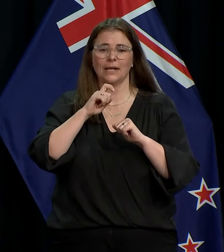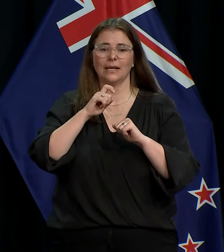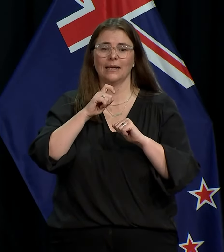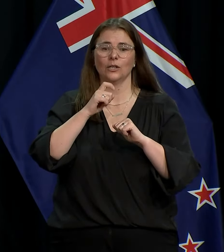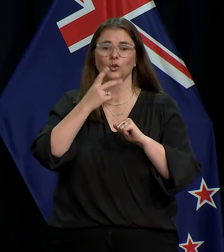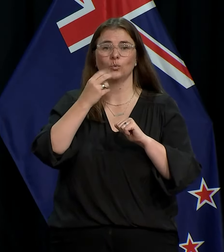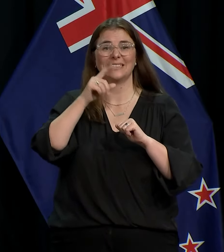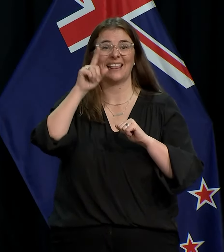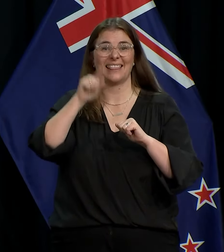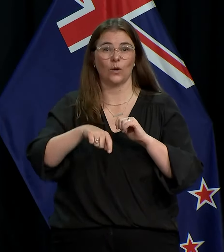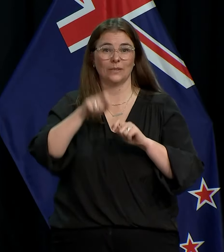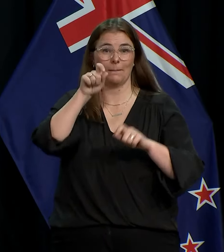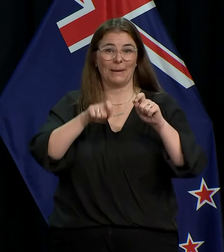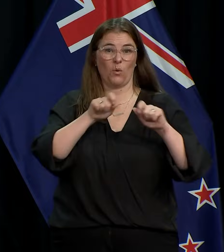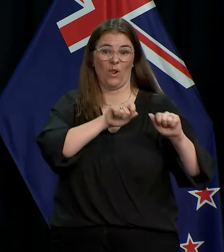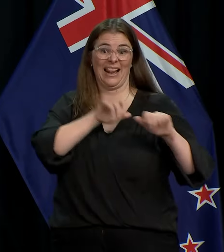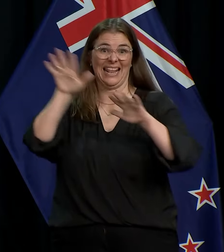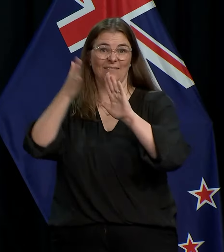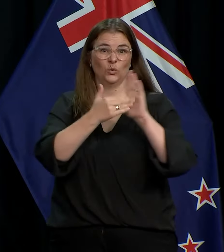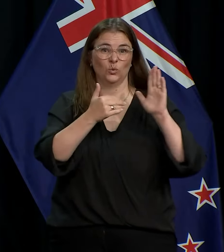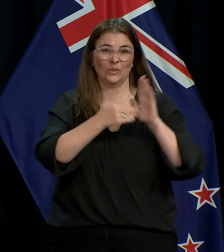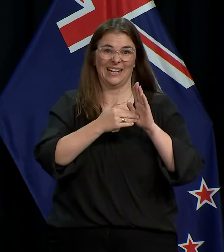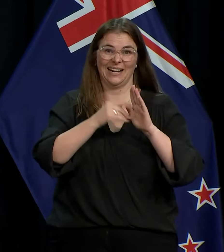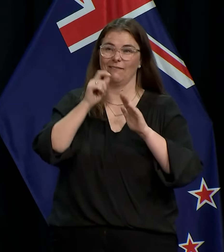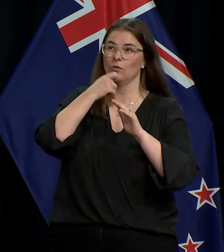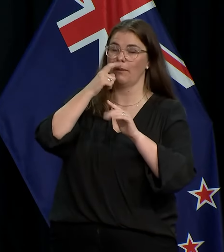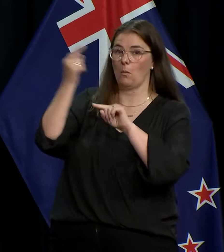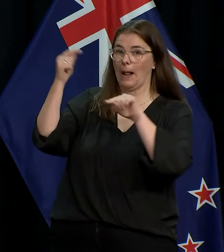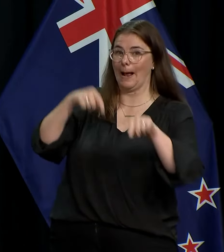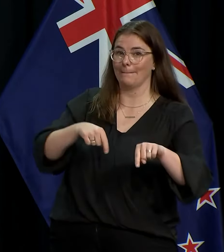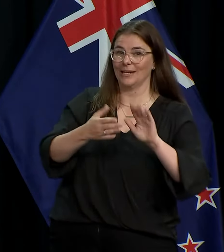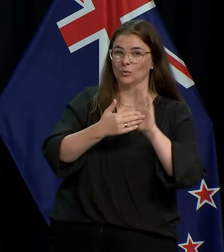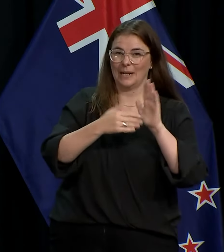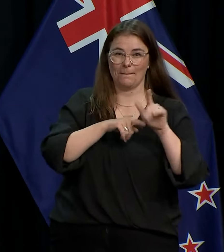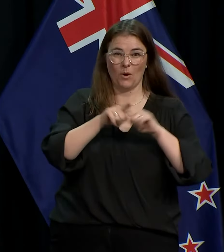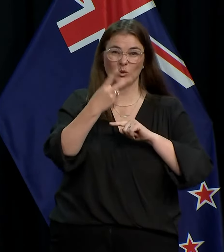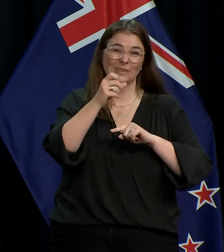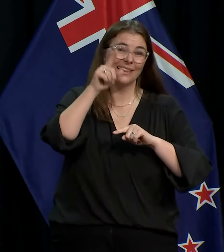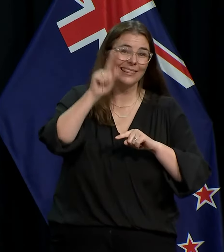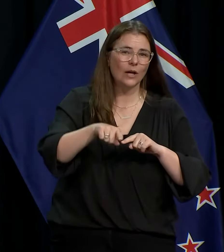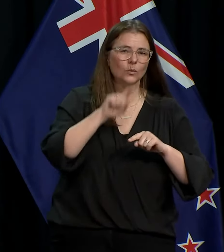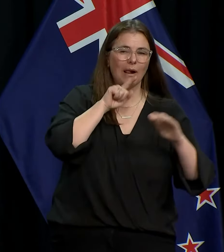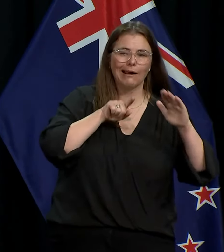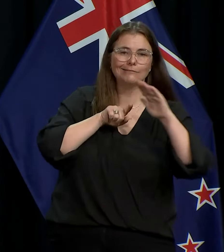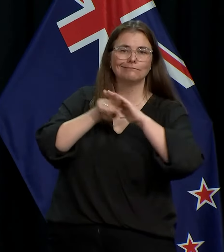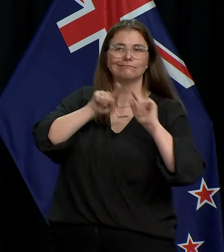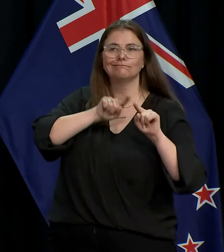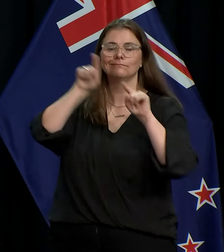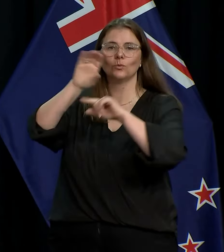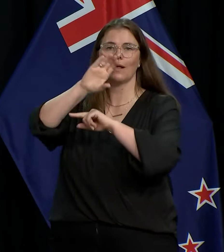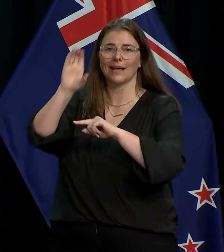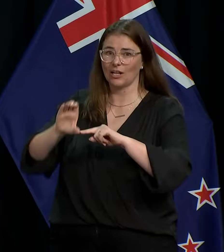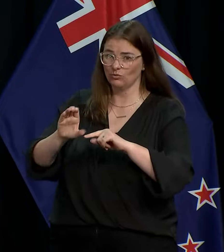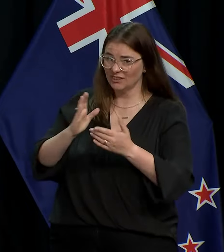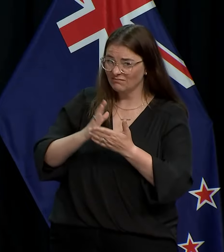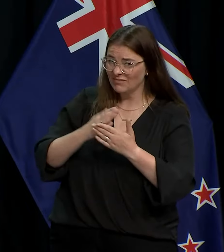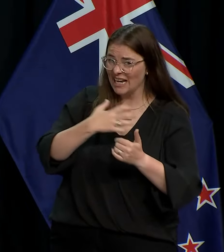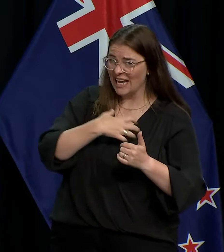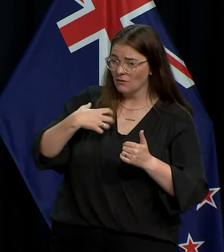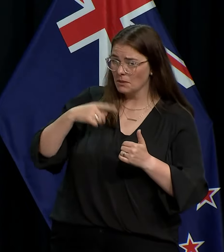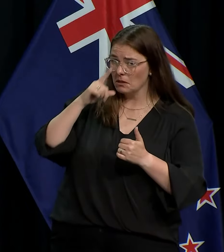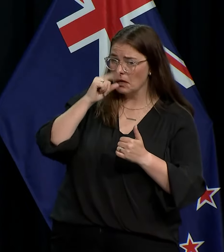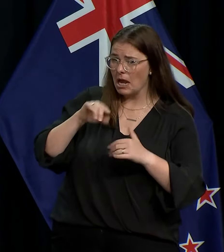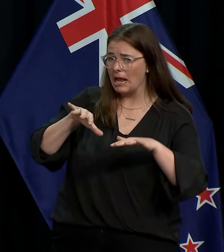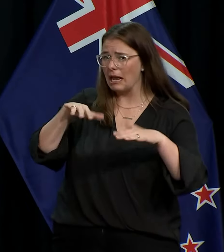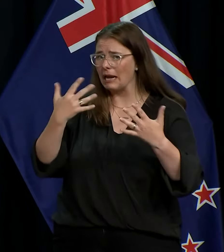residents this year. More people will leave than will move to New Zealand. They're saying it will be the worst immigration in a decade. Is there anything the government can